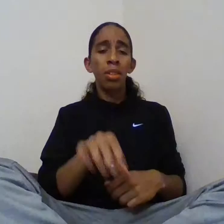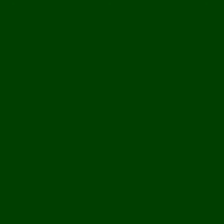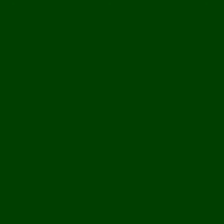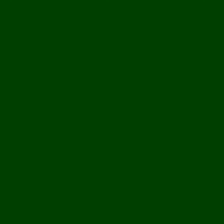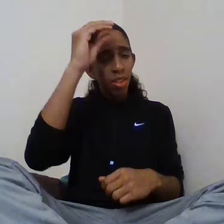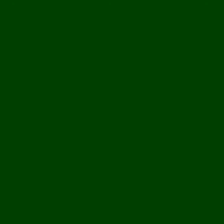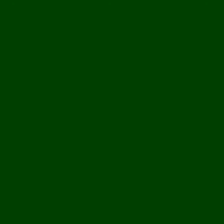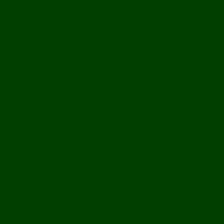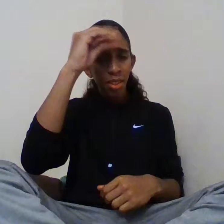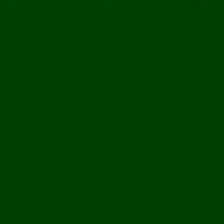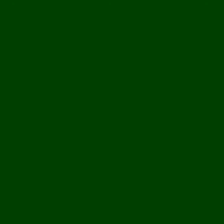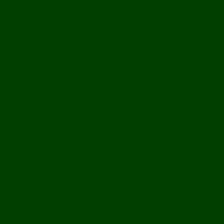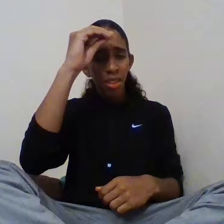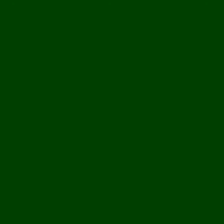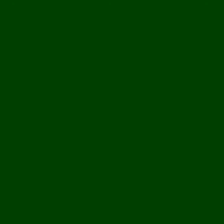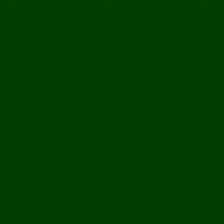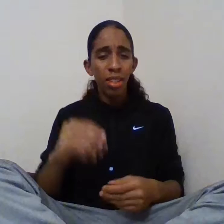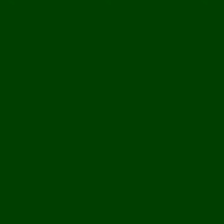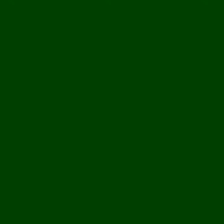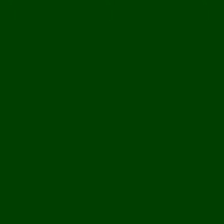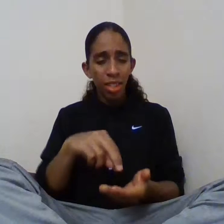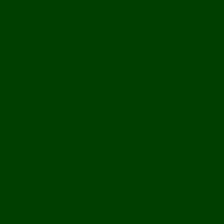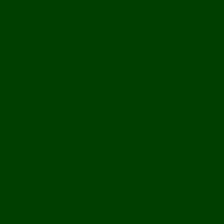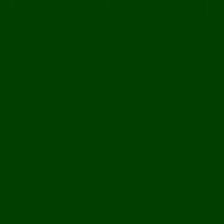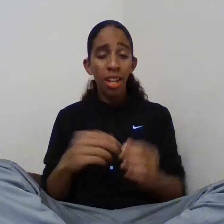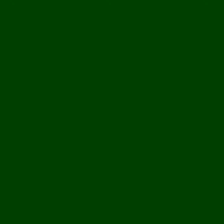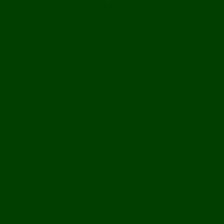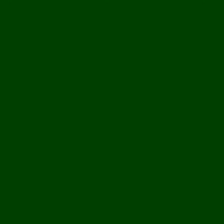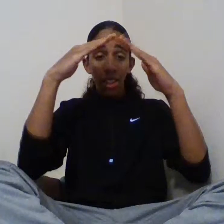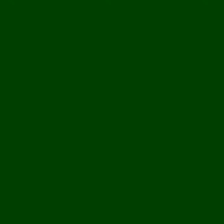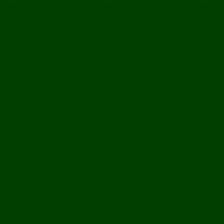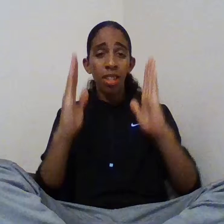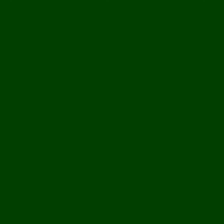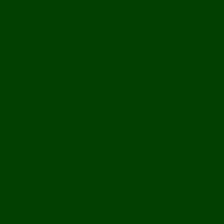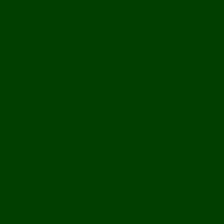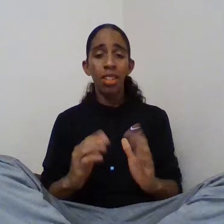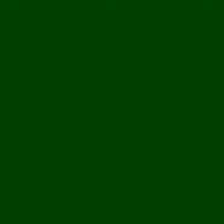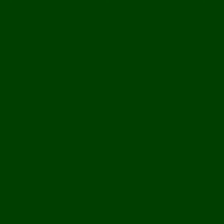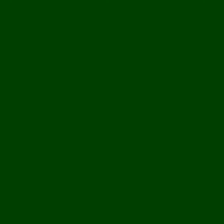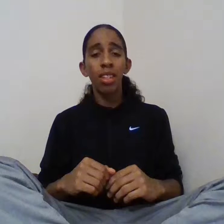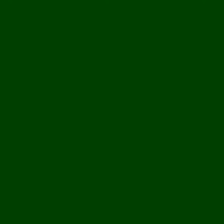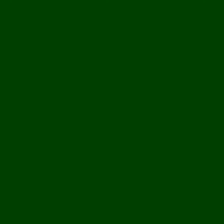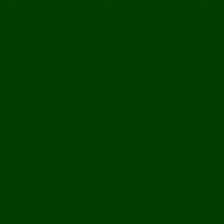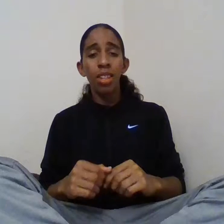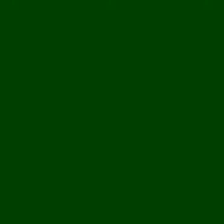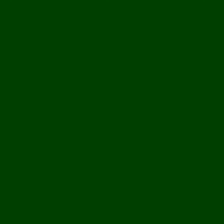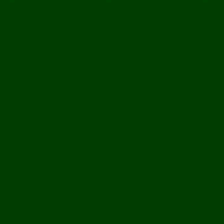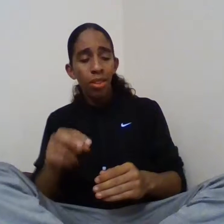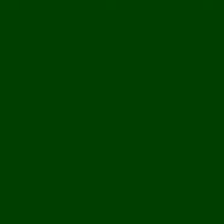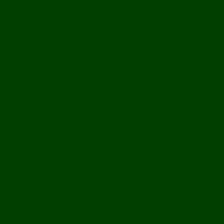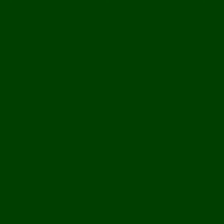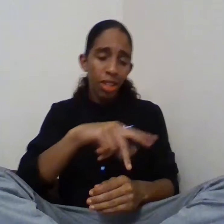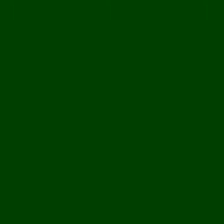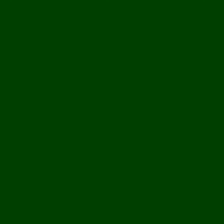hate me, we will be boys. Standing at that altar, or we will run